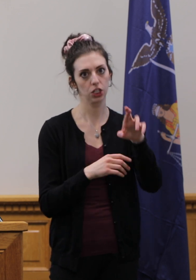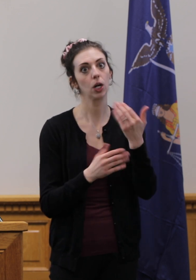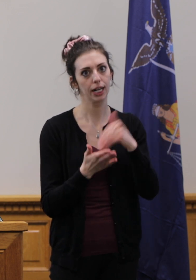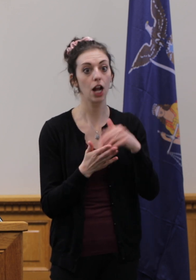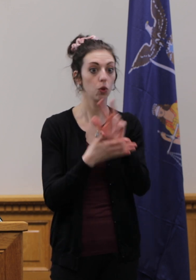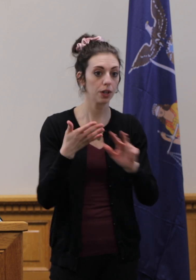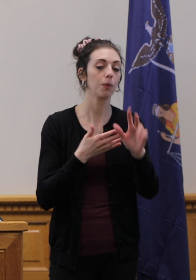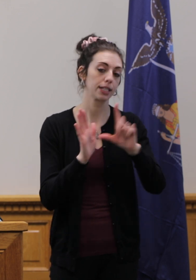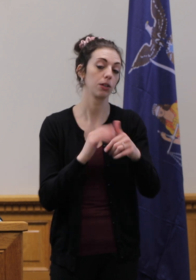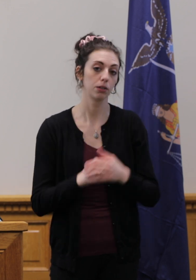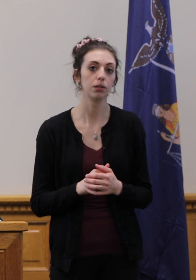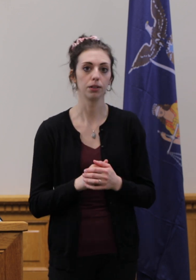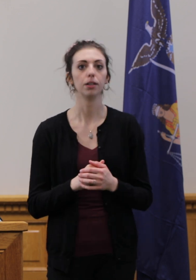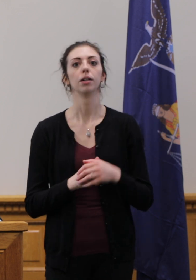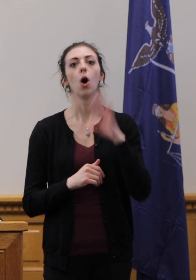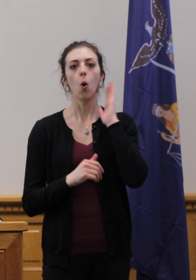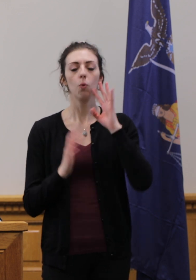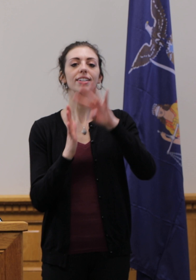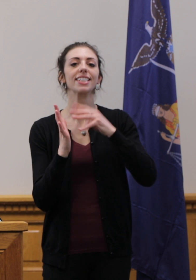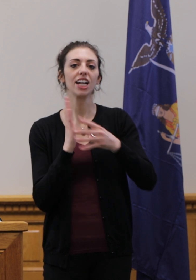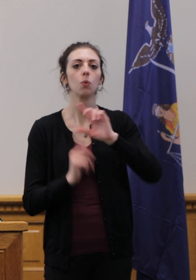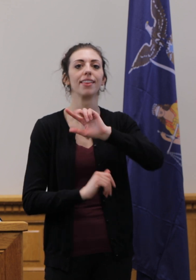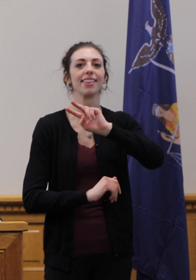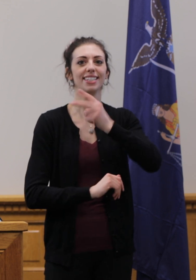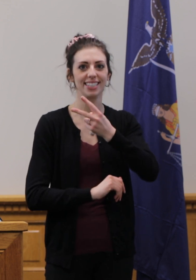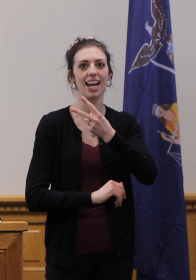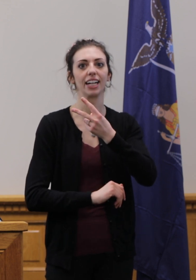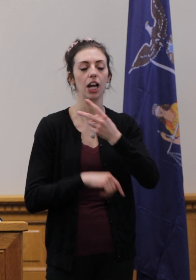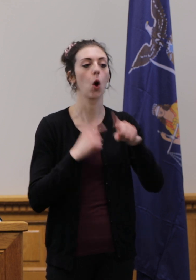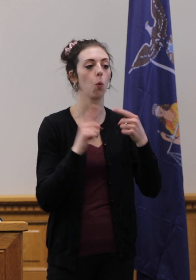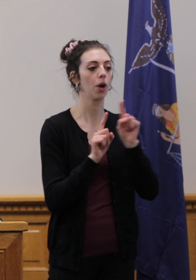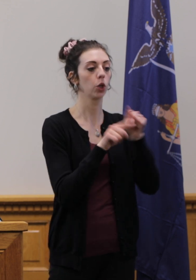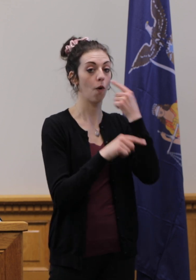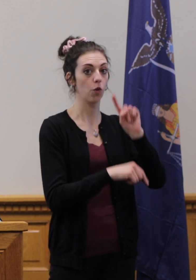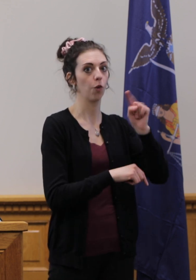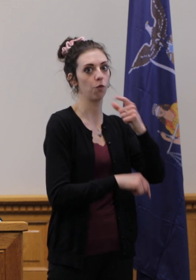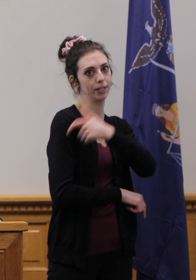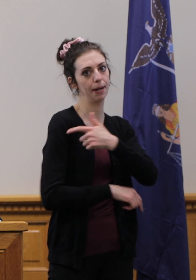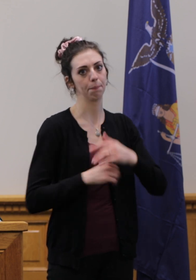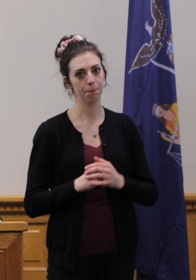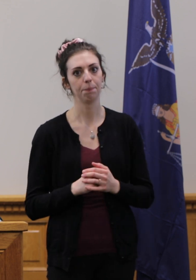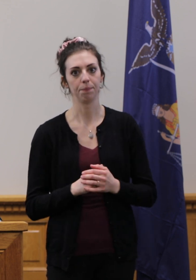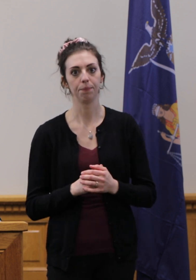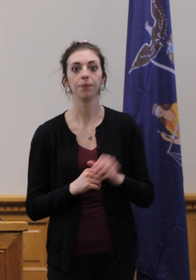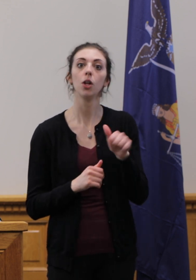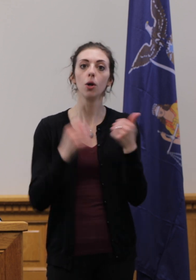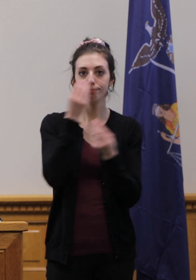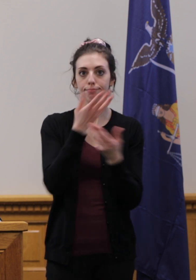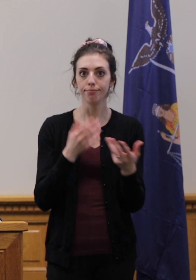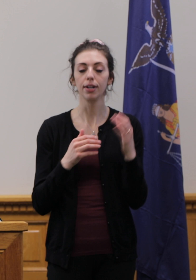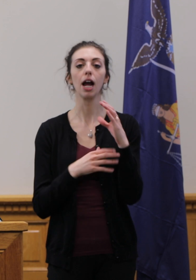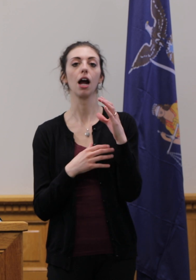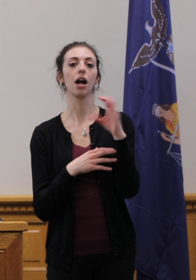Vaccine providers will schedule the second dose appointment for the recipient when they receive their first vaccine. I also want to let you know that the